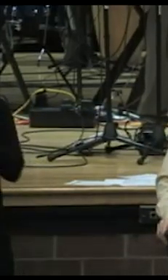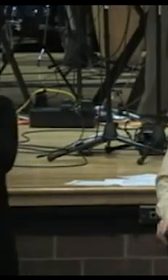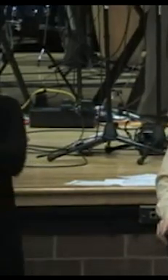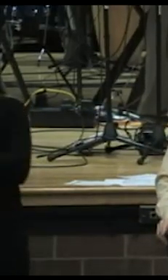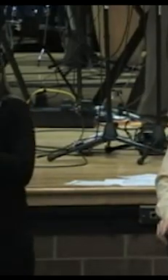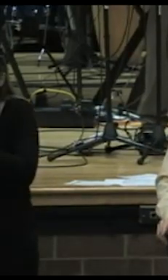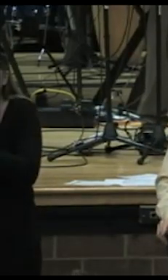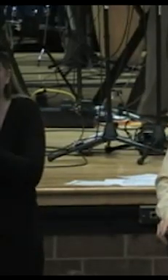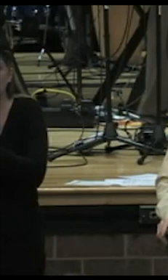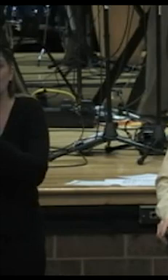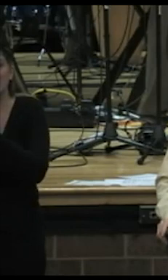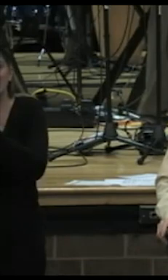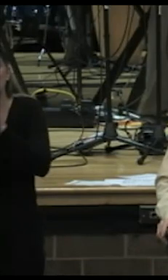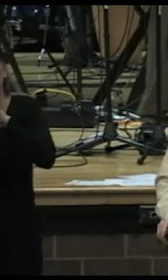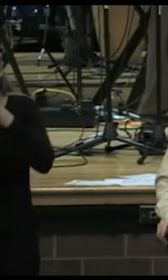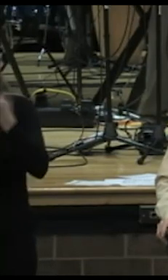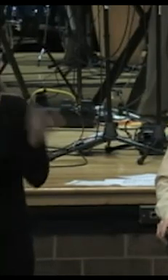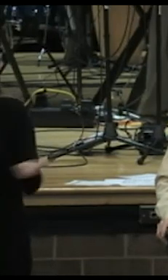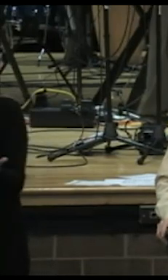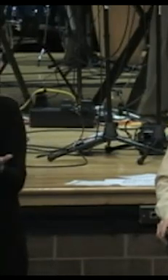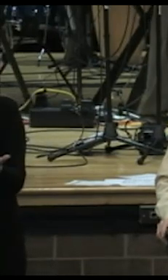all the families in our house?